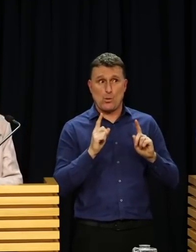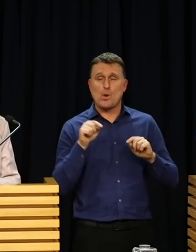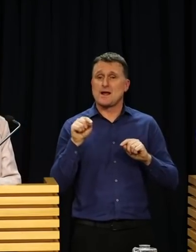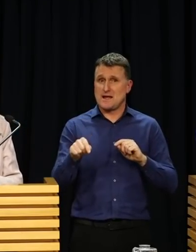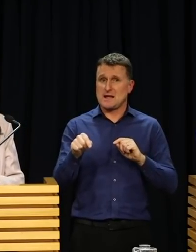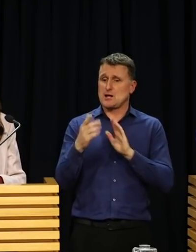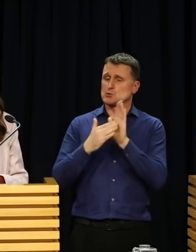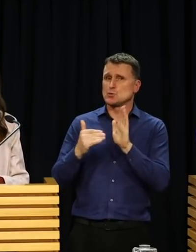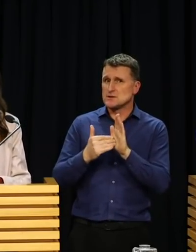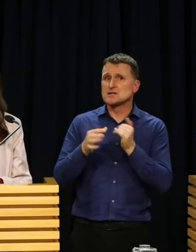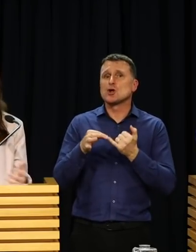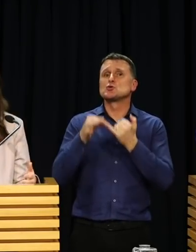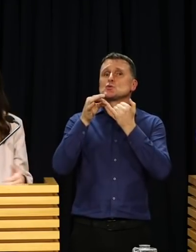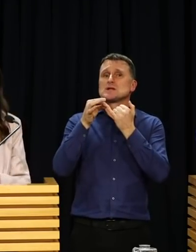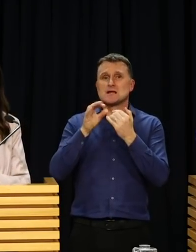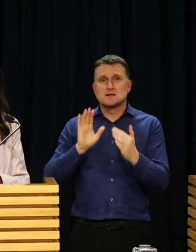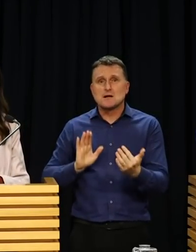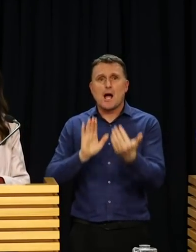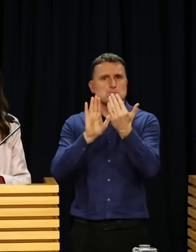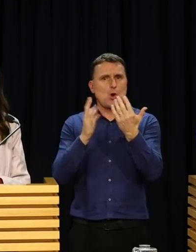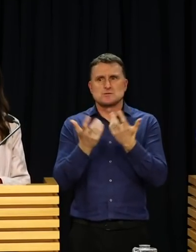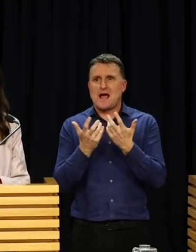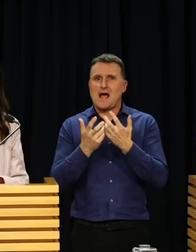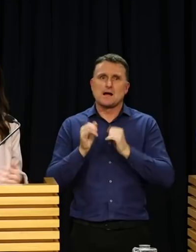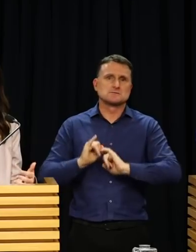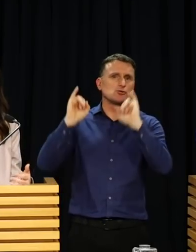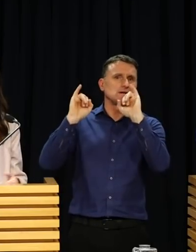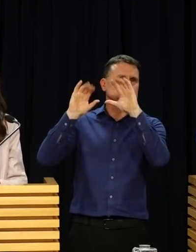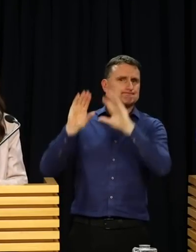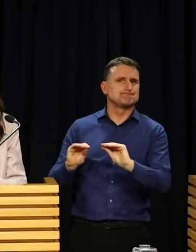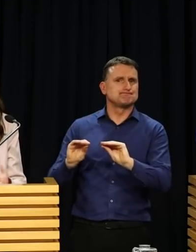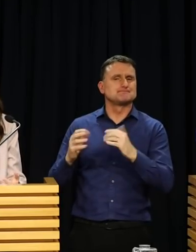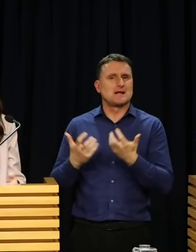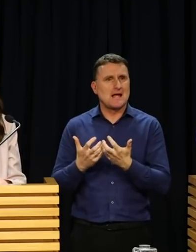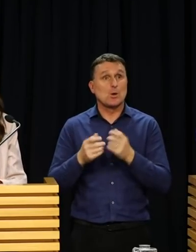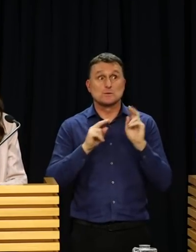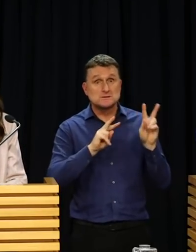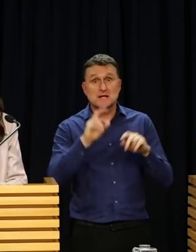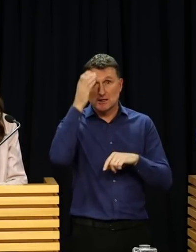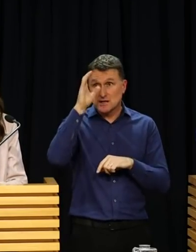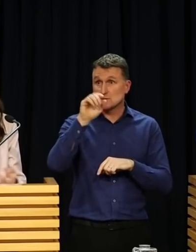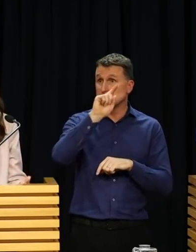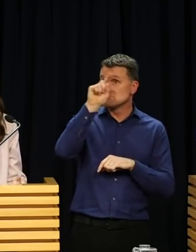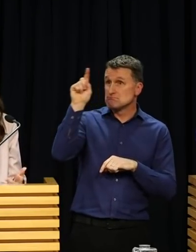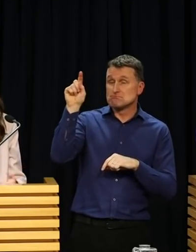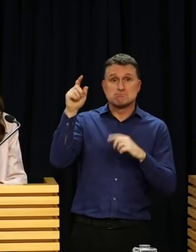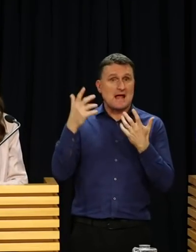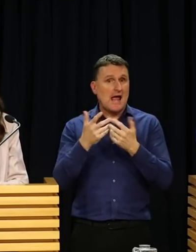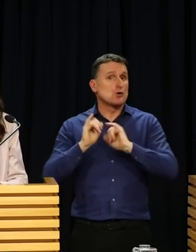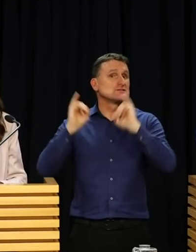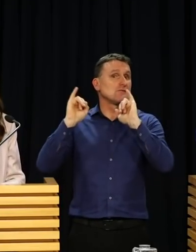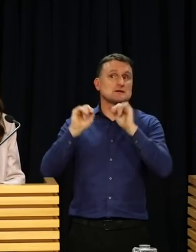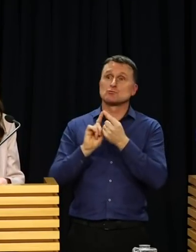to counter-terrorism. Many of us will have seen the way that internationally other countries respond to terrorism